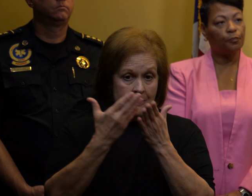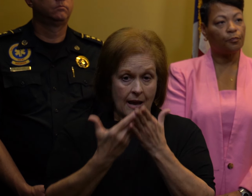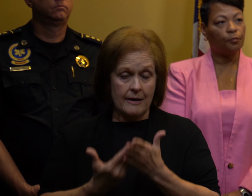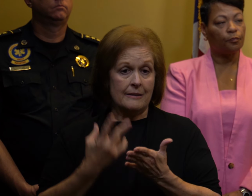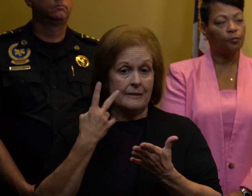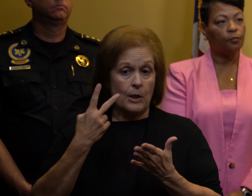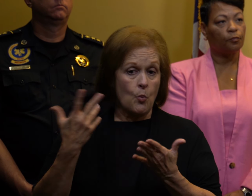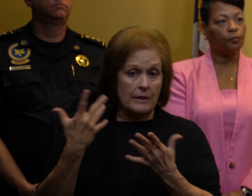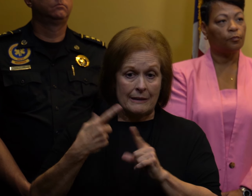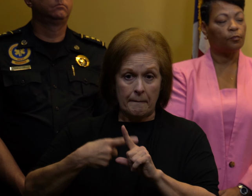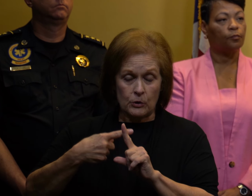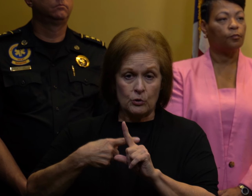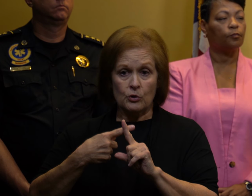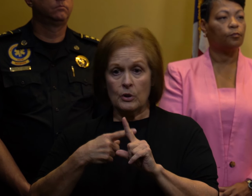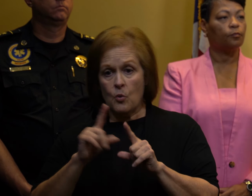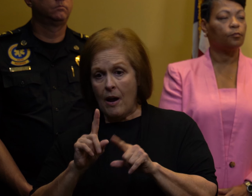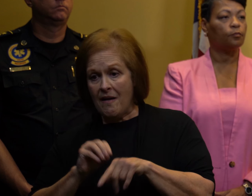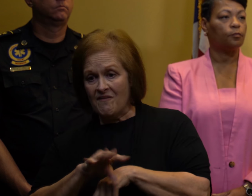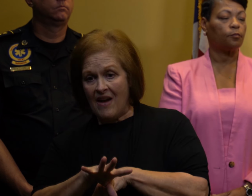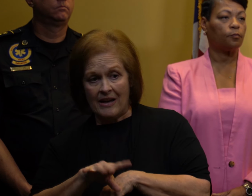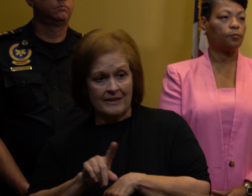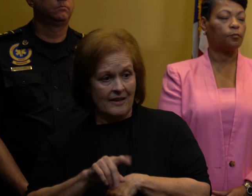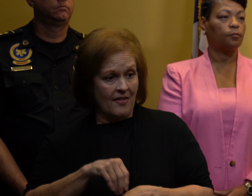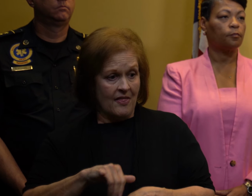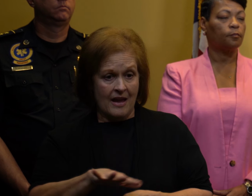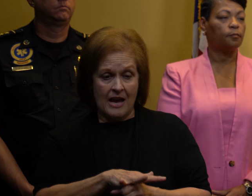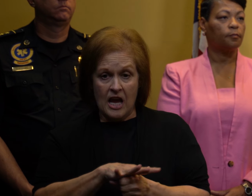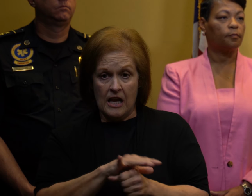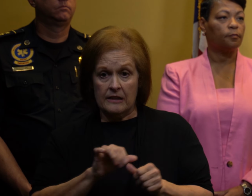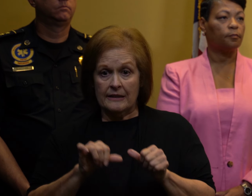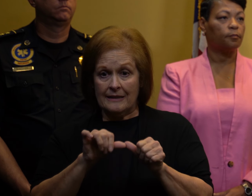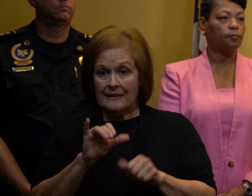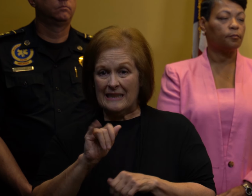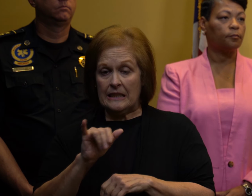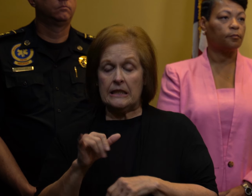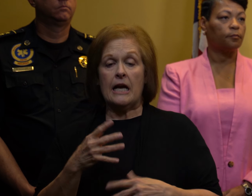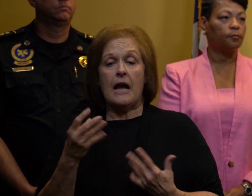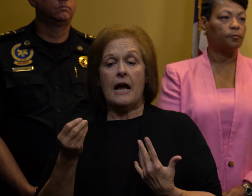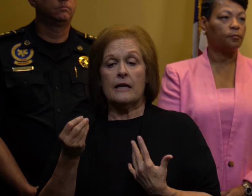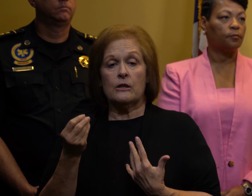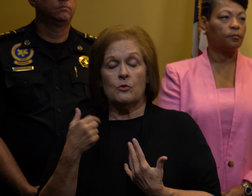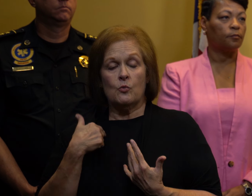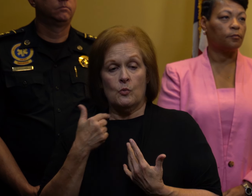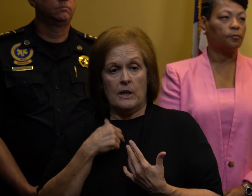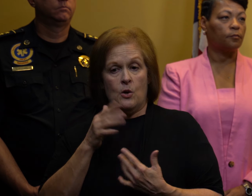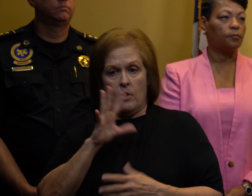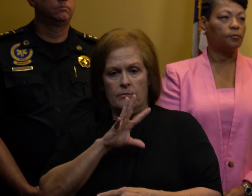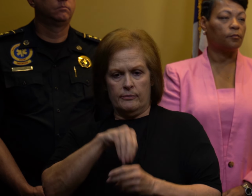see temperatures, where they're affecting us the most in the city, and then we're going to integrate that information